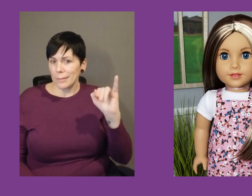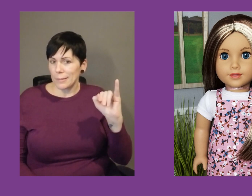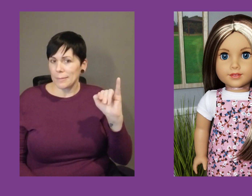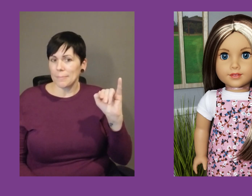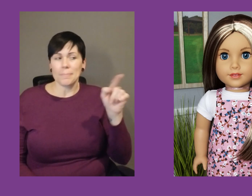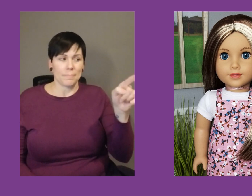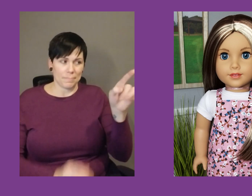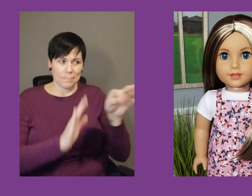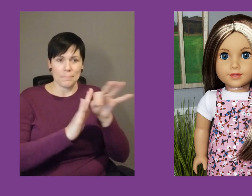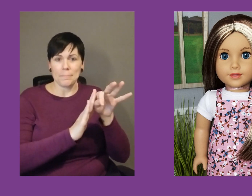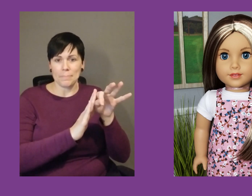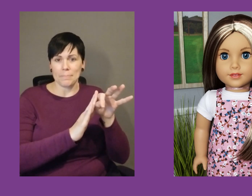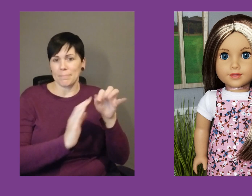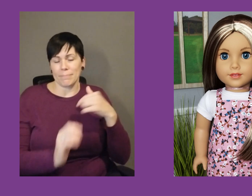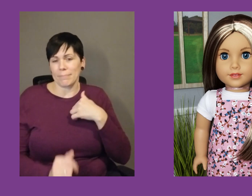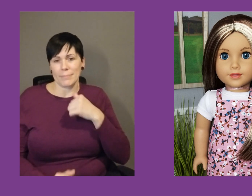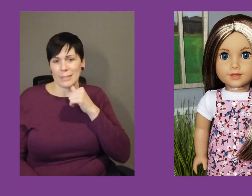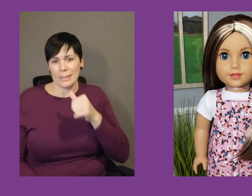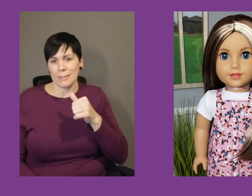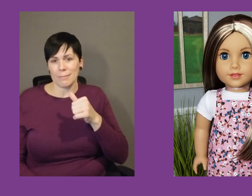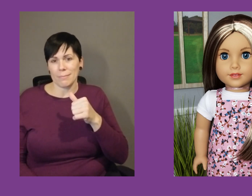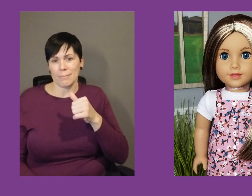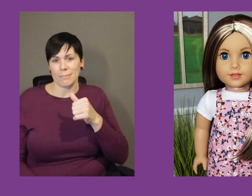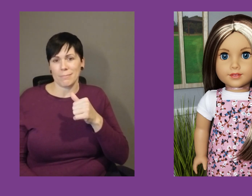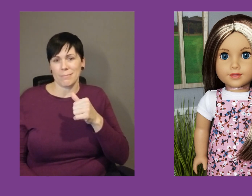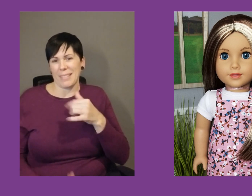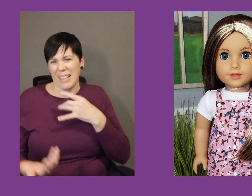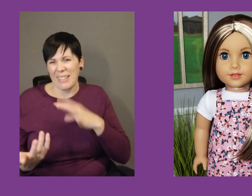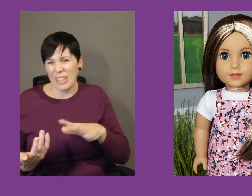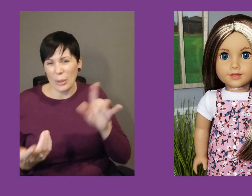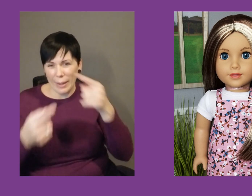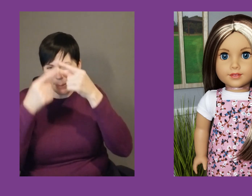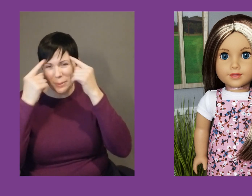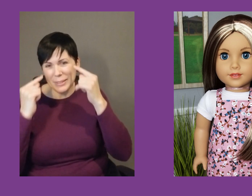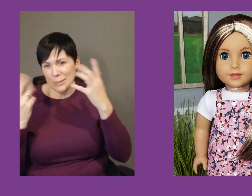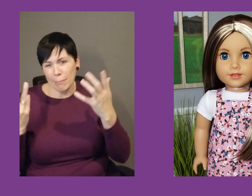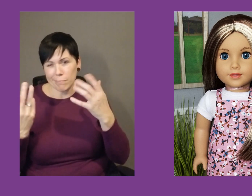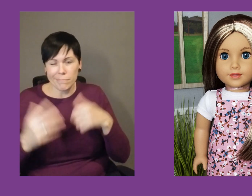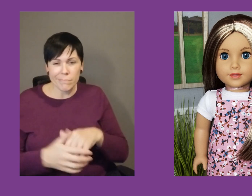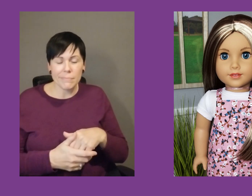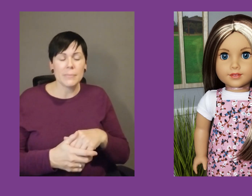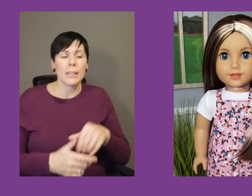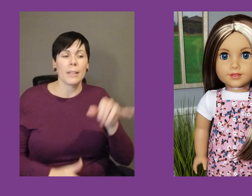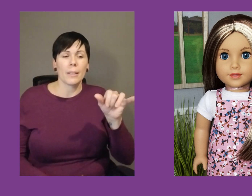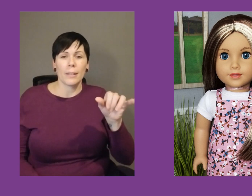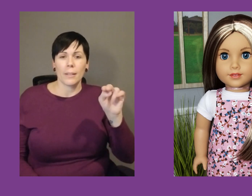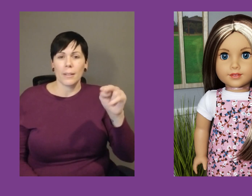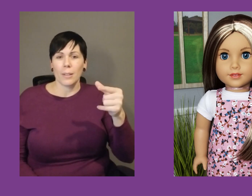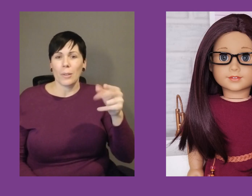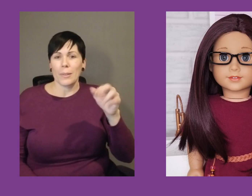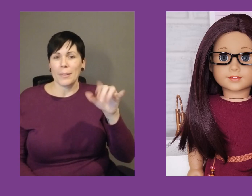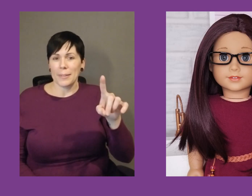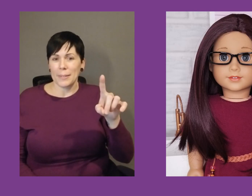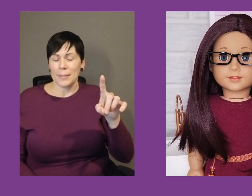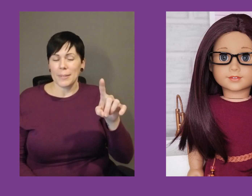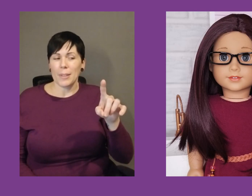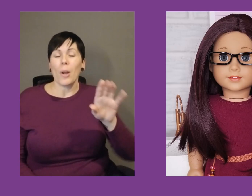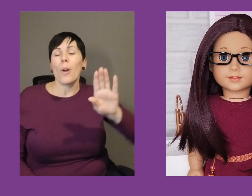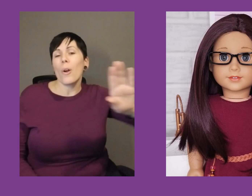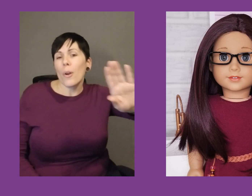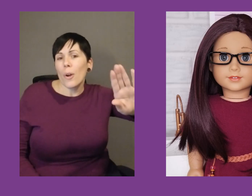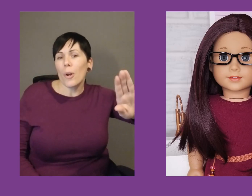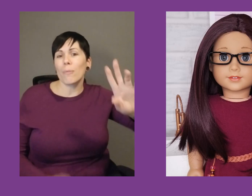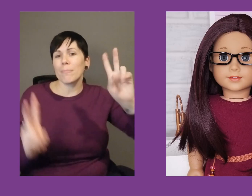wouldn't have. I mean, I didn't, but she wasn't like a top contender or anything. Ingrid, which is